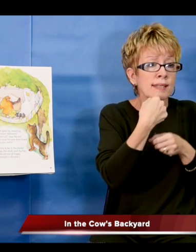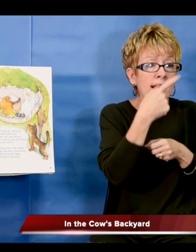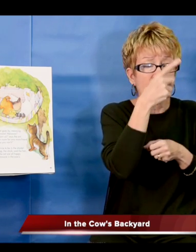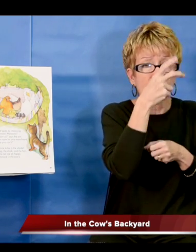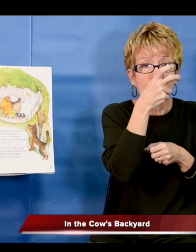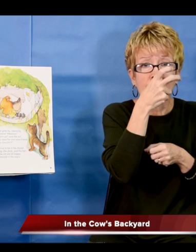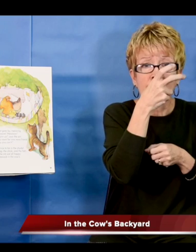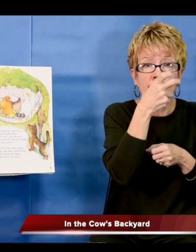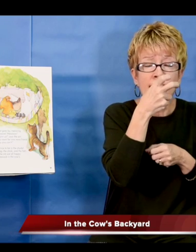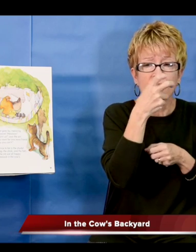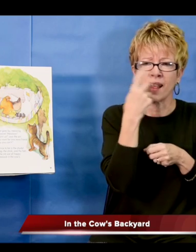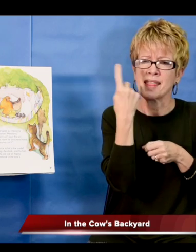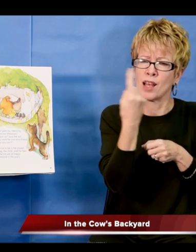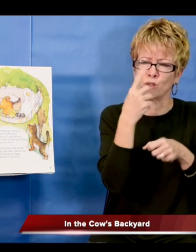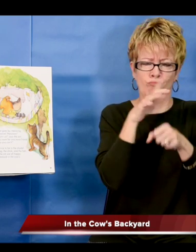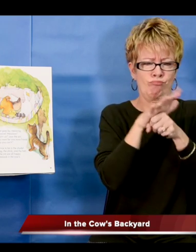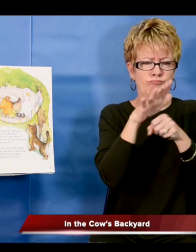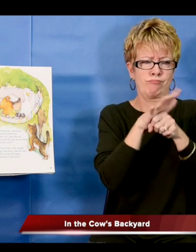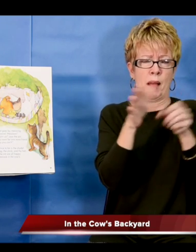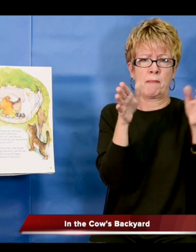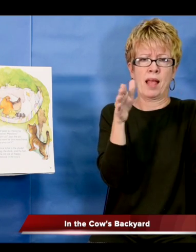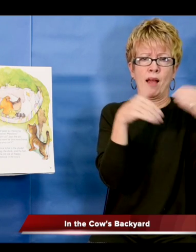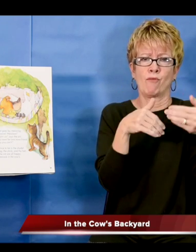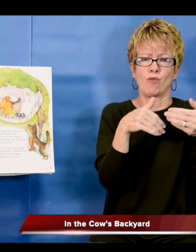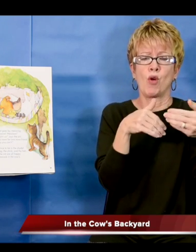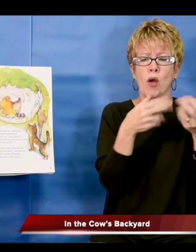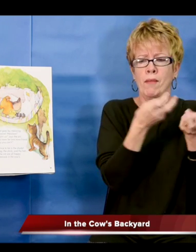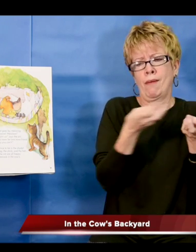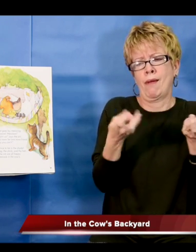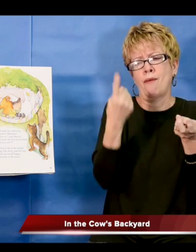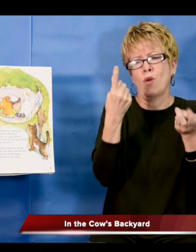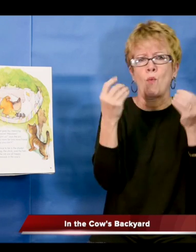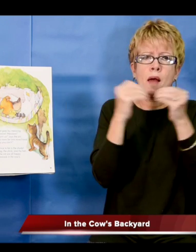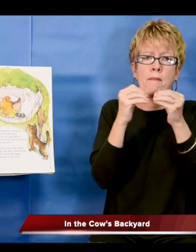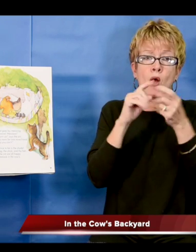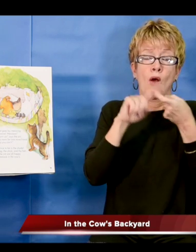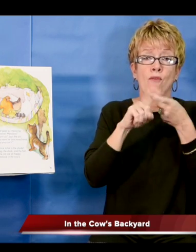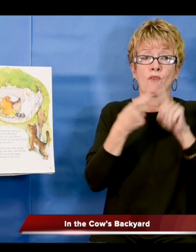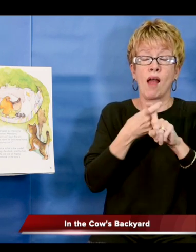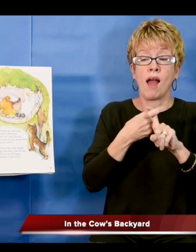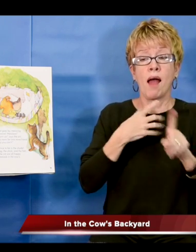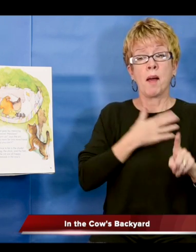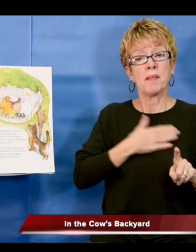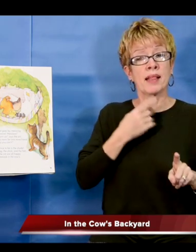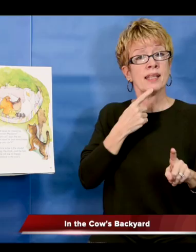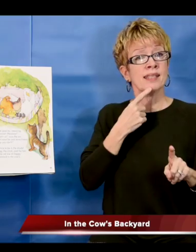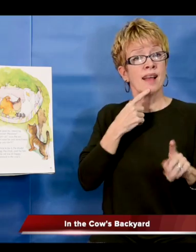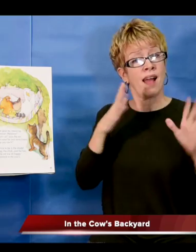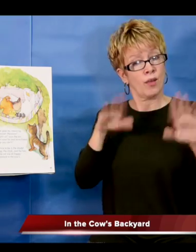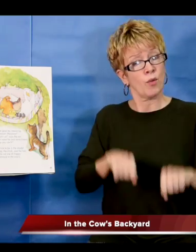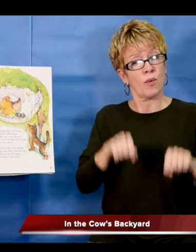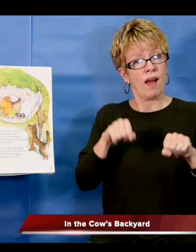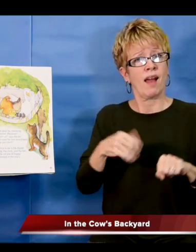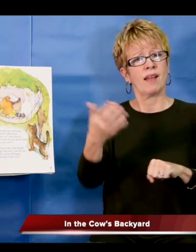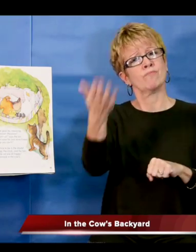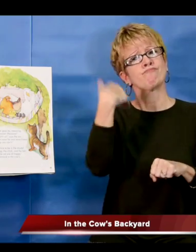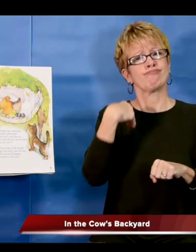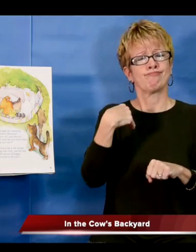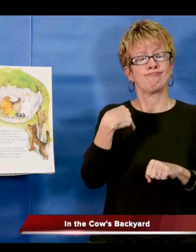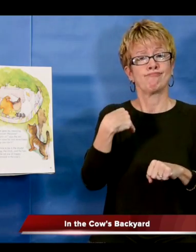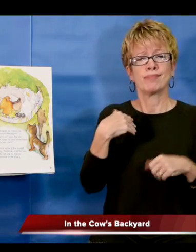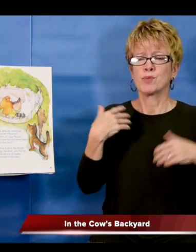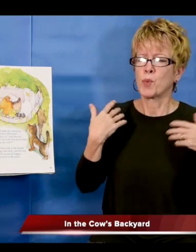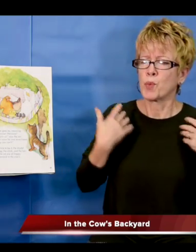ant. There's always room for one more friend. Please don't say you can't.